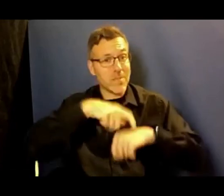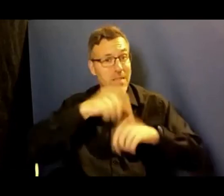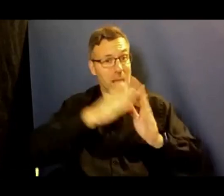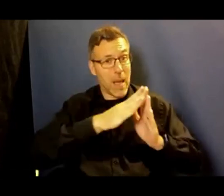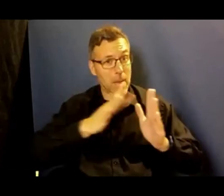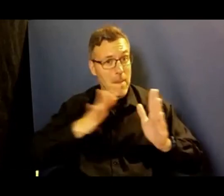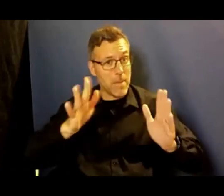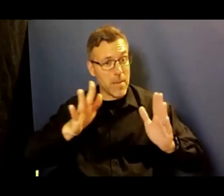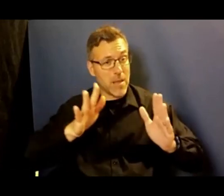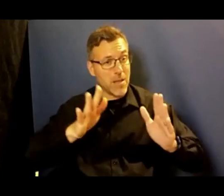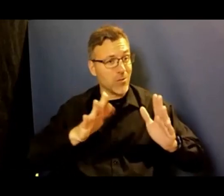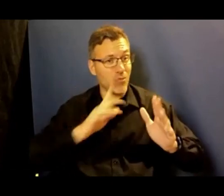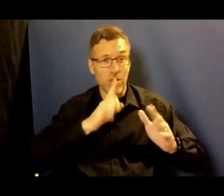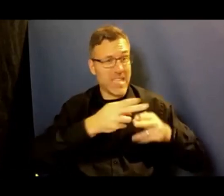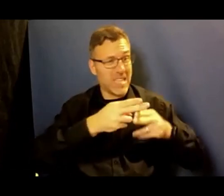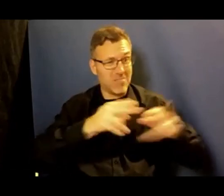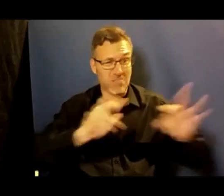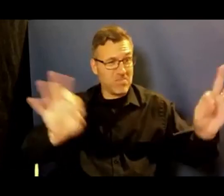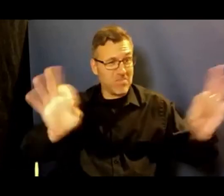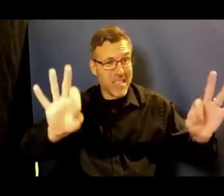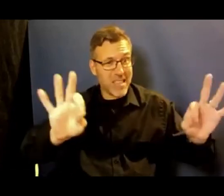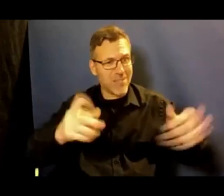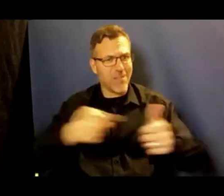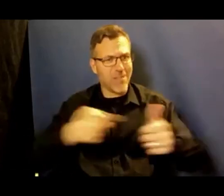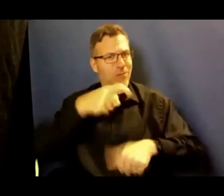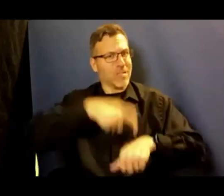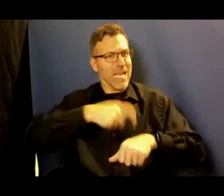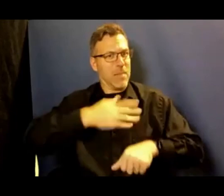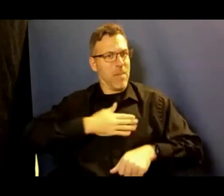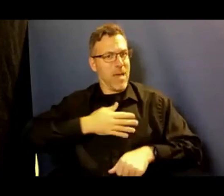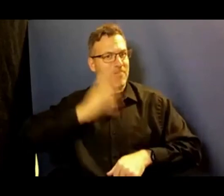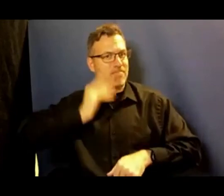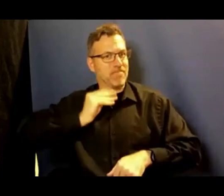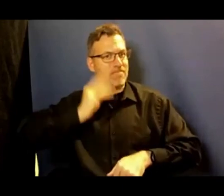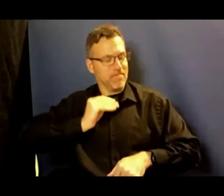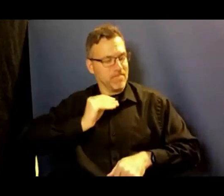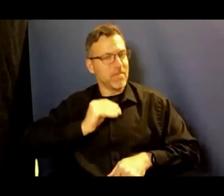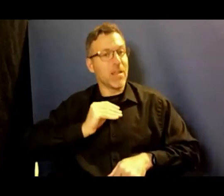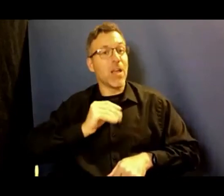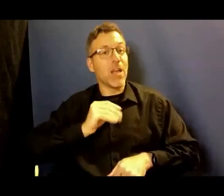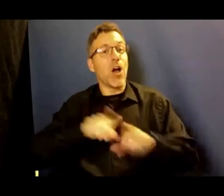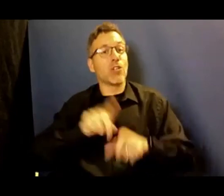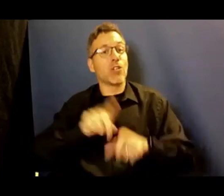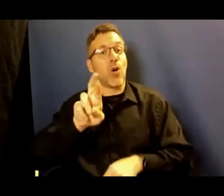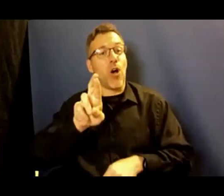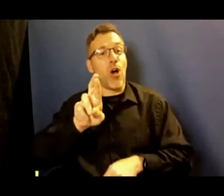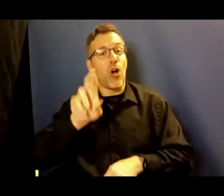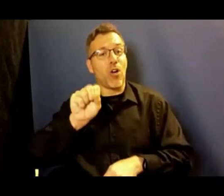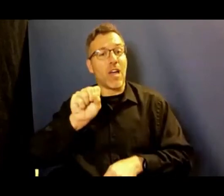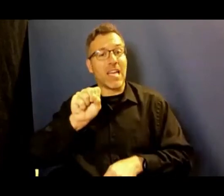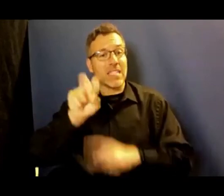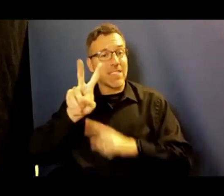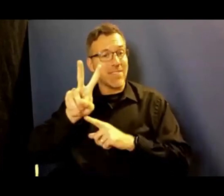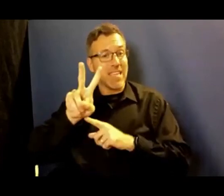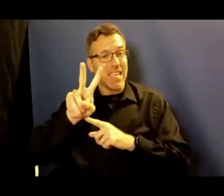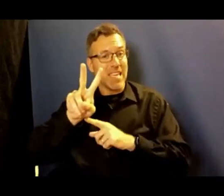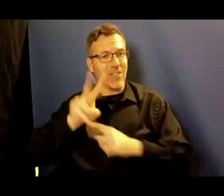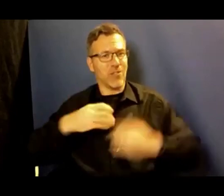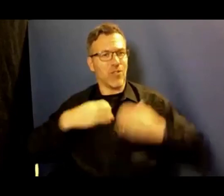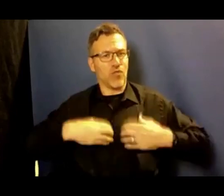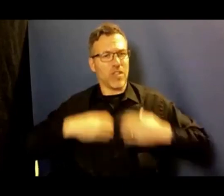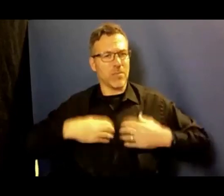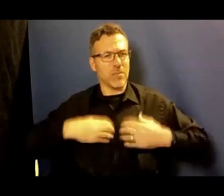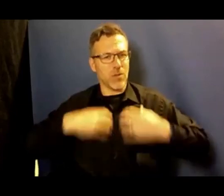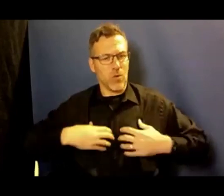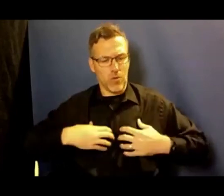flu. We also saw no RSV, which is respiratory syncytial virus, which is a virus that infects babies